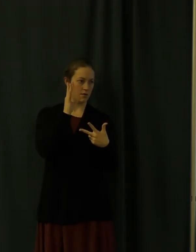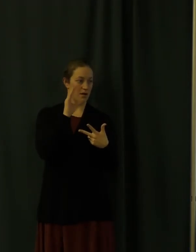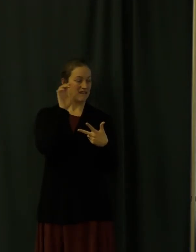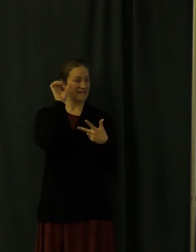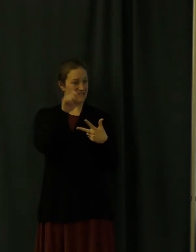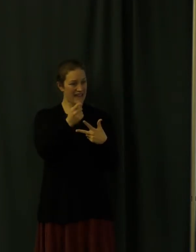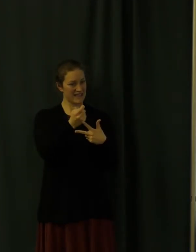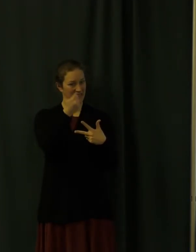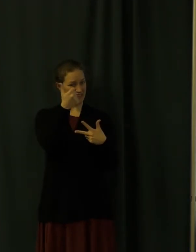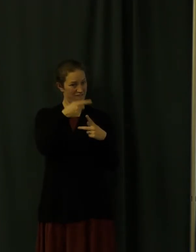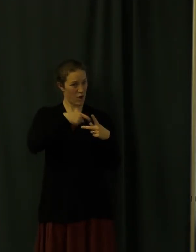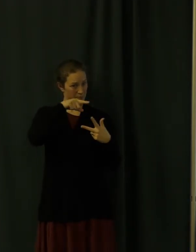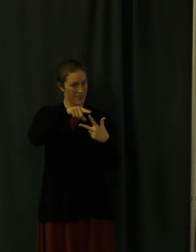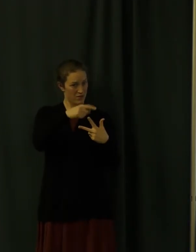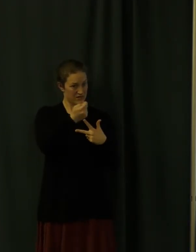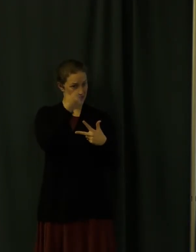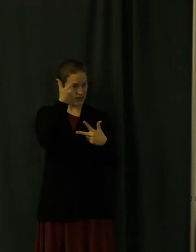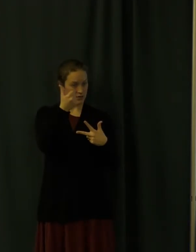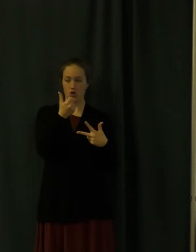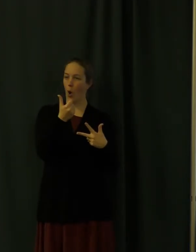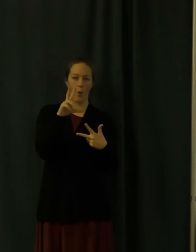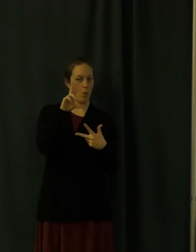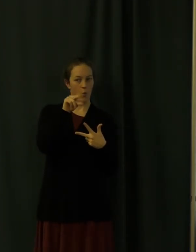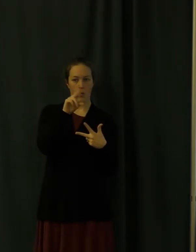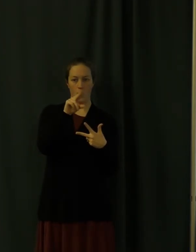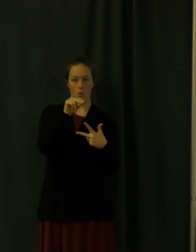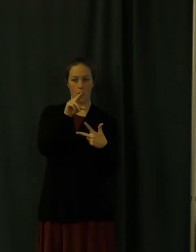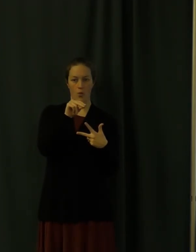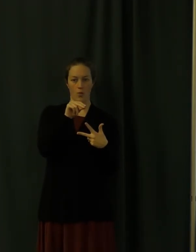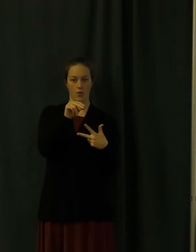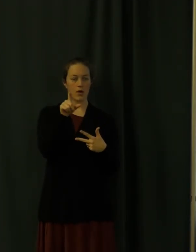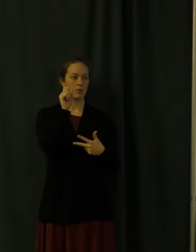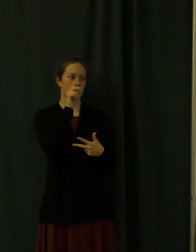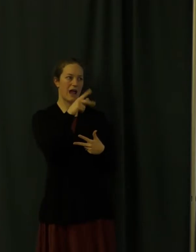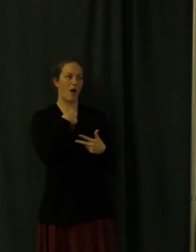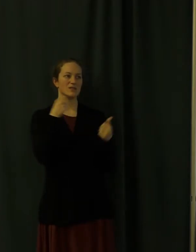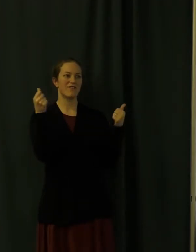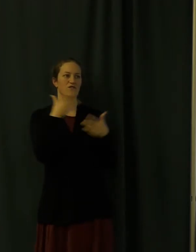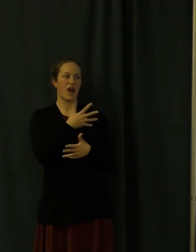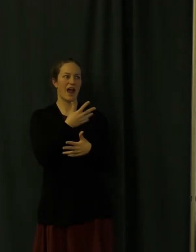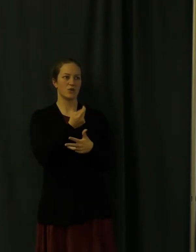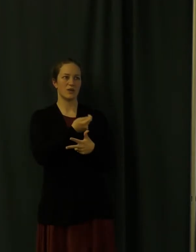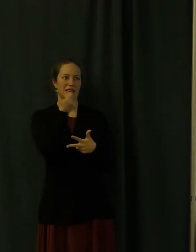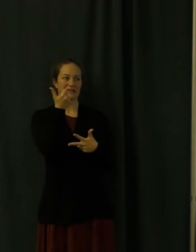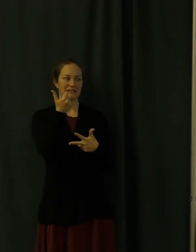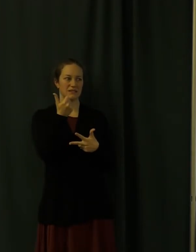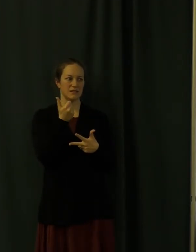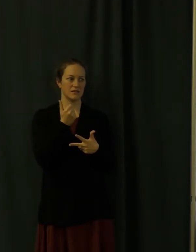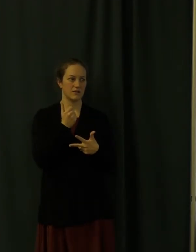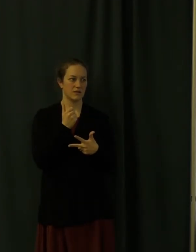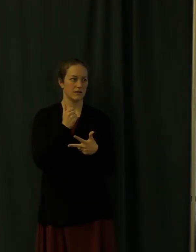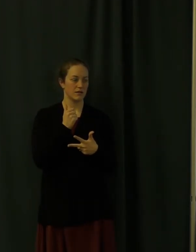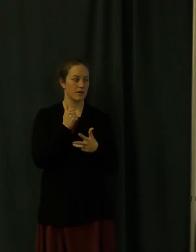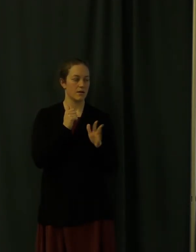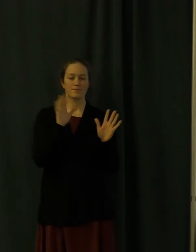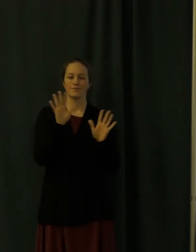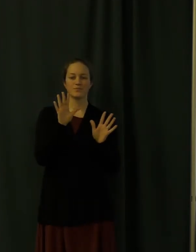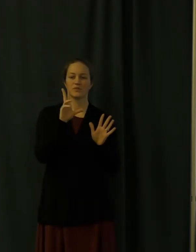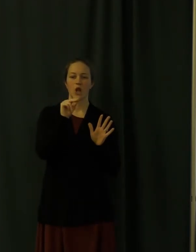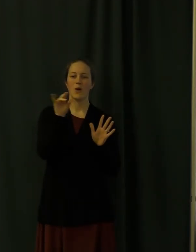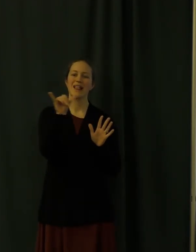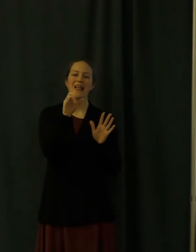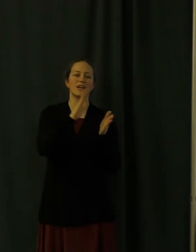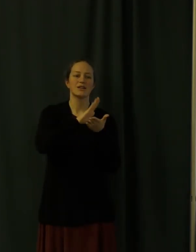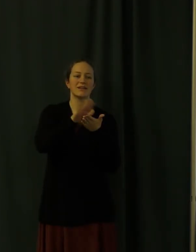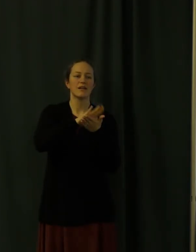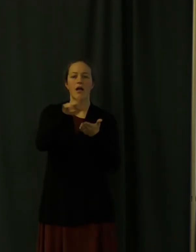from shared with me? Mhm. No? Okay, because I never tried because I was afraid I would Yeah. and then. No, I mean, you, like, again, it's like cleaning somebody else's